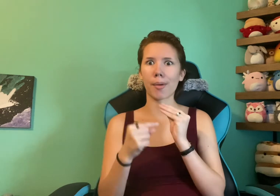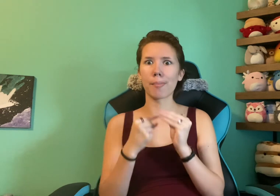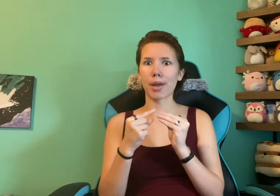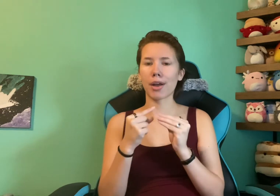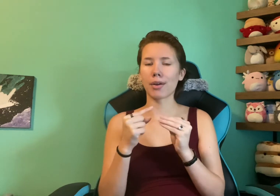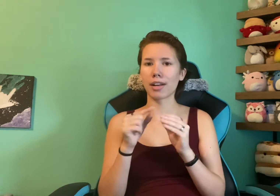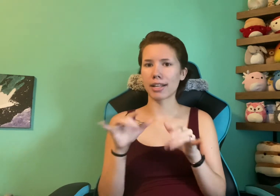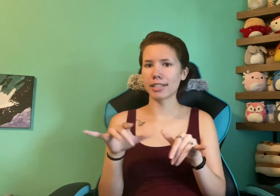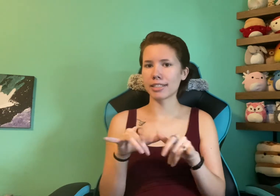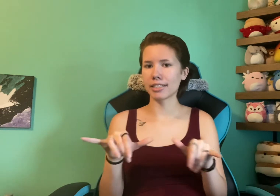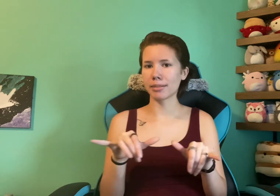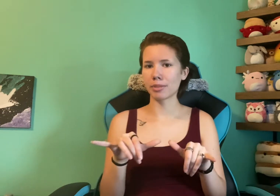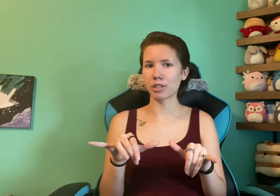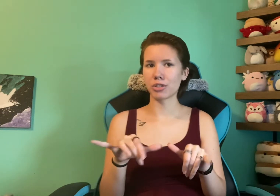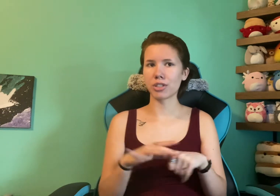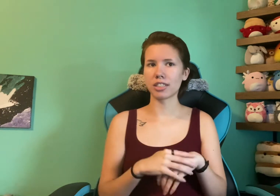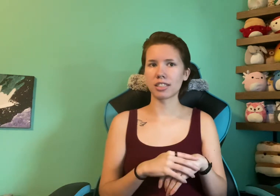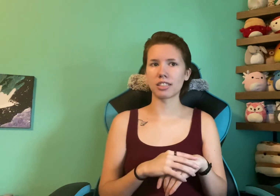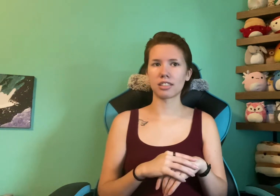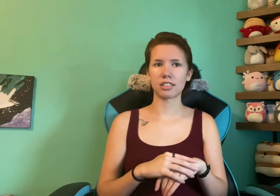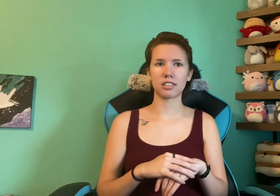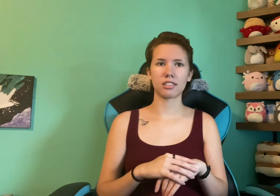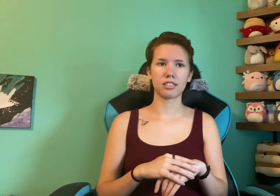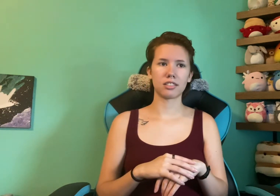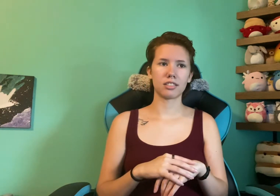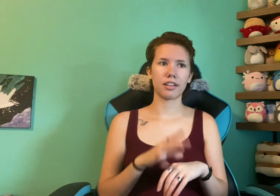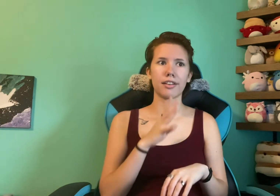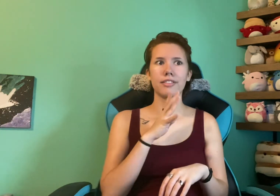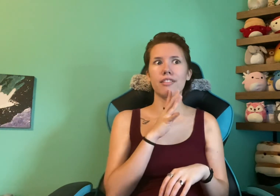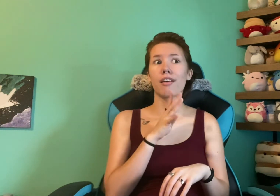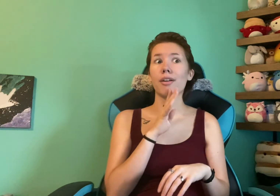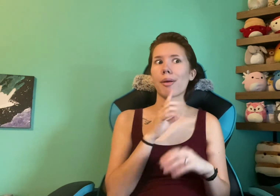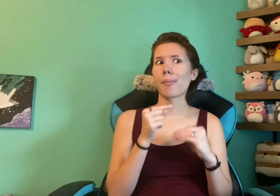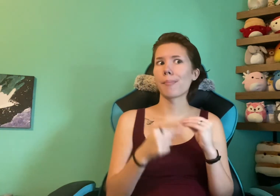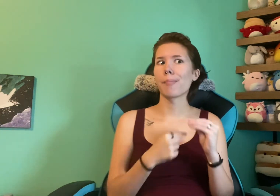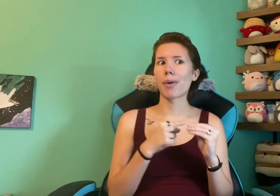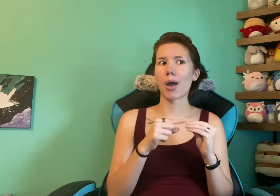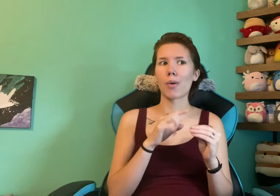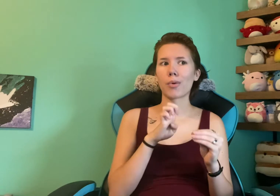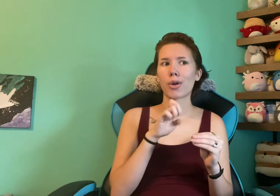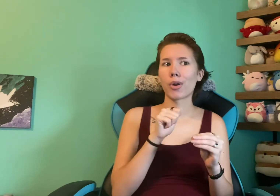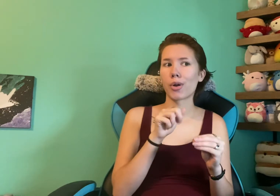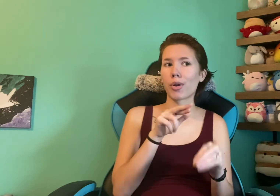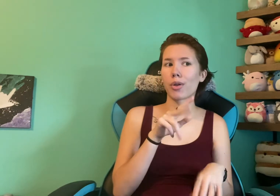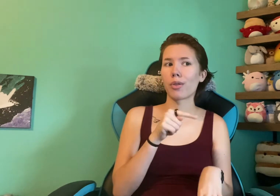talked about, somewhere in there, they talked about earthworms, humans, sponges, and sea